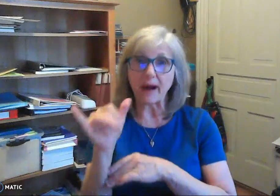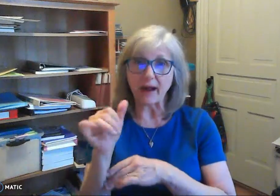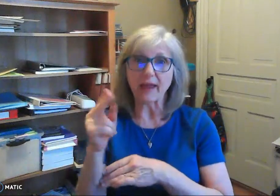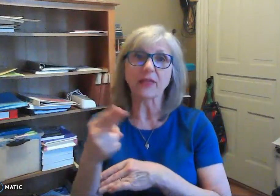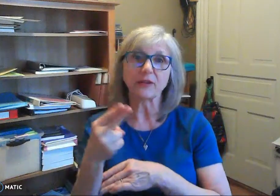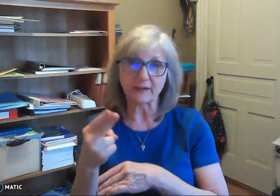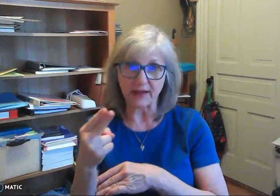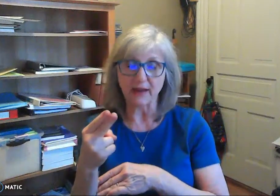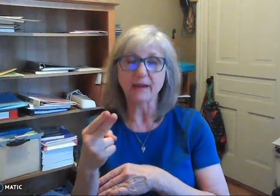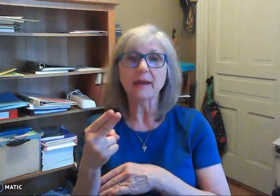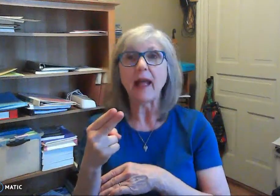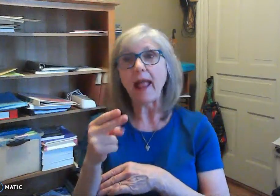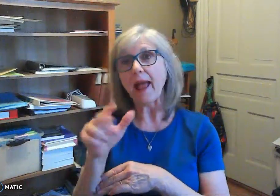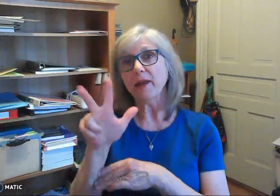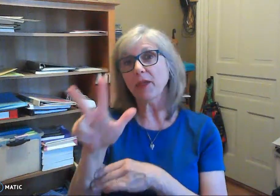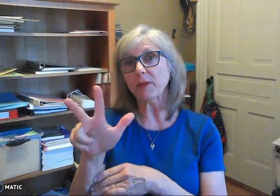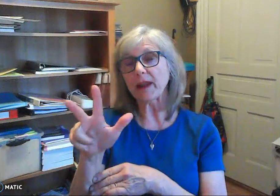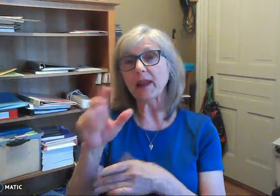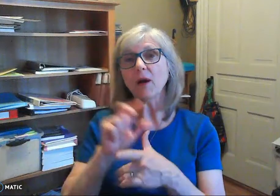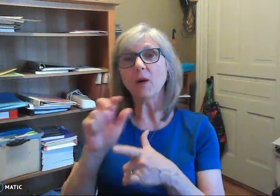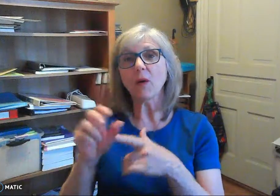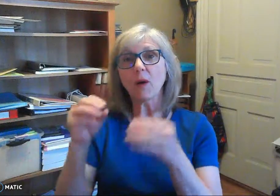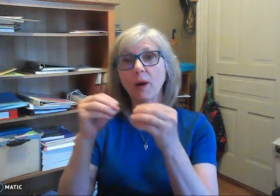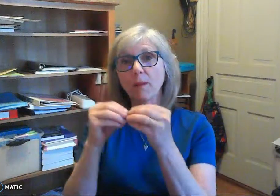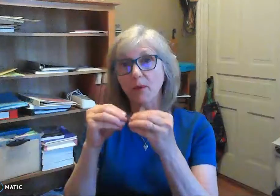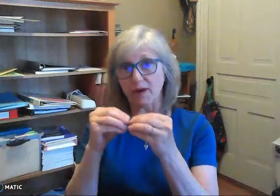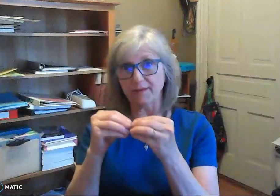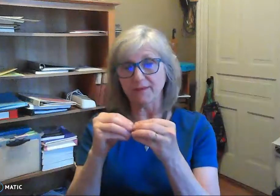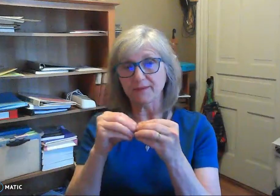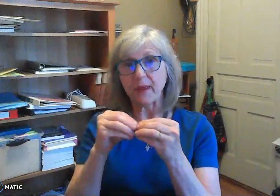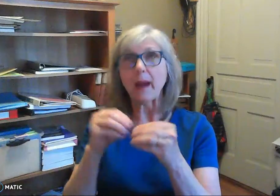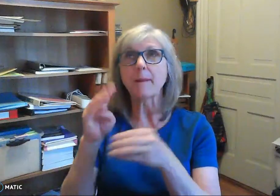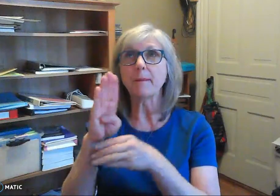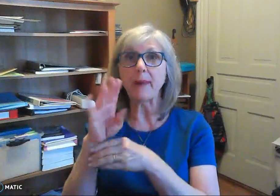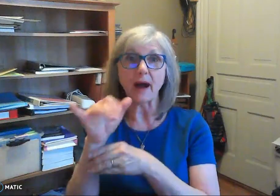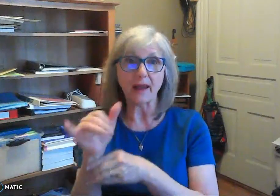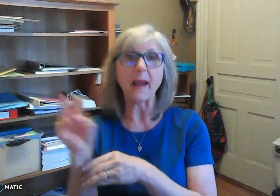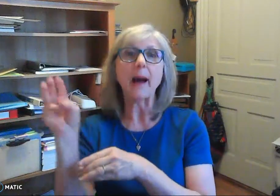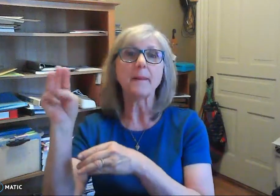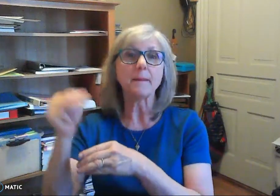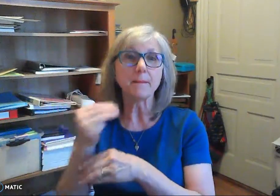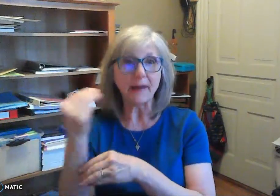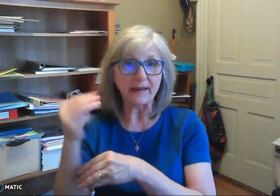by Thursday, and 3 or more by Monday